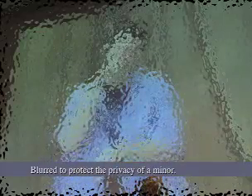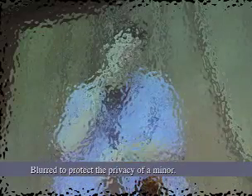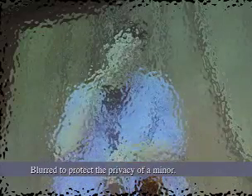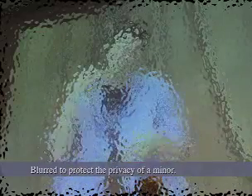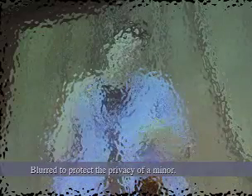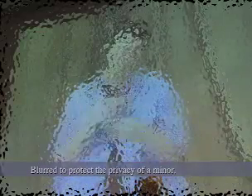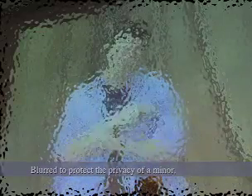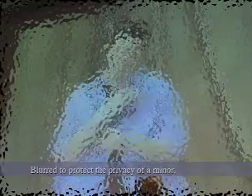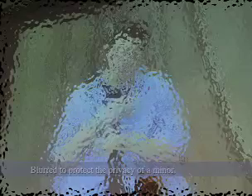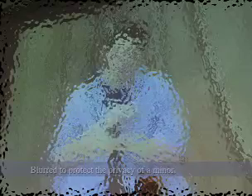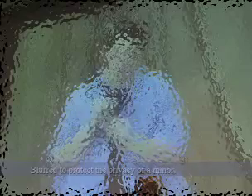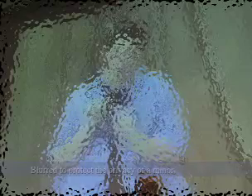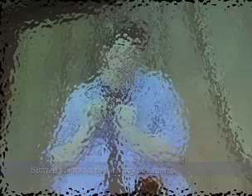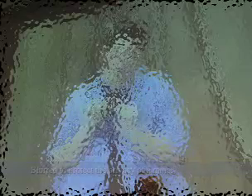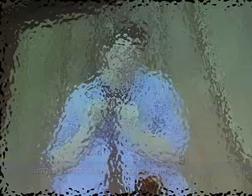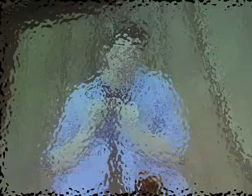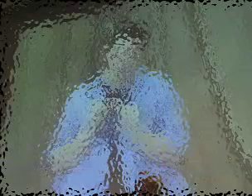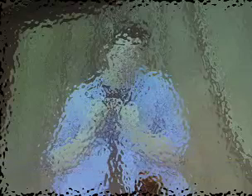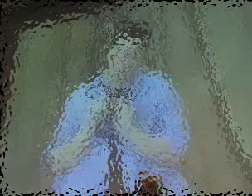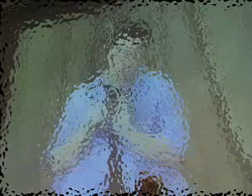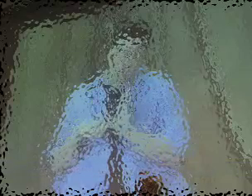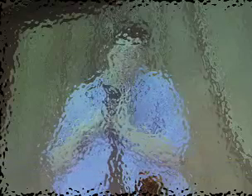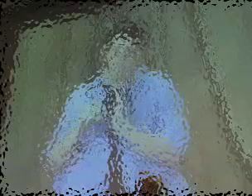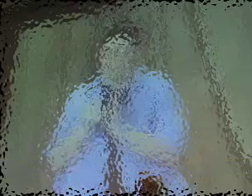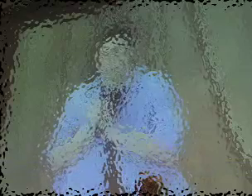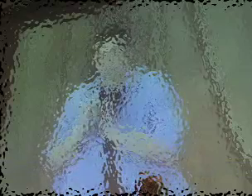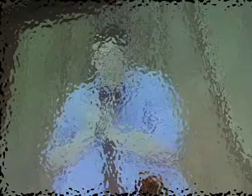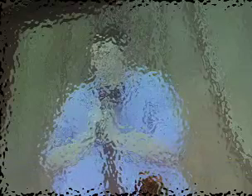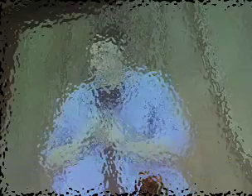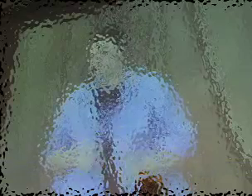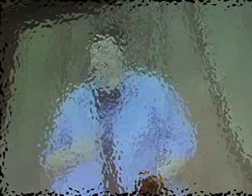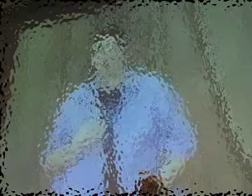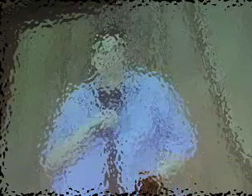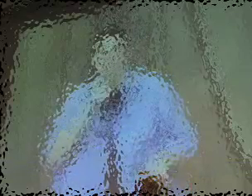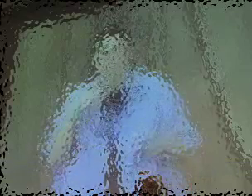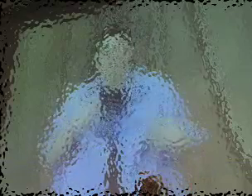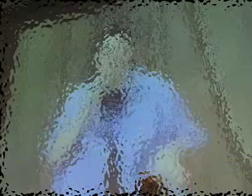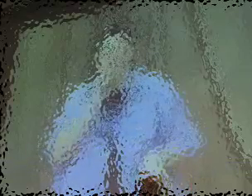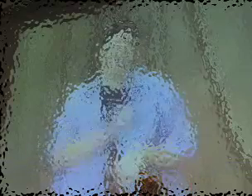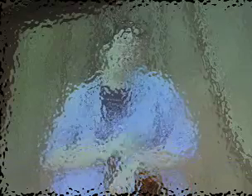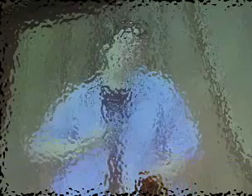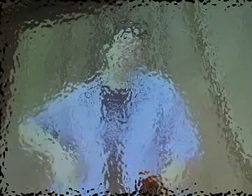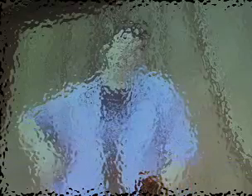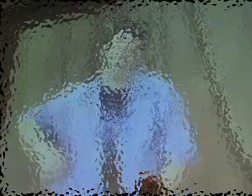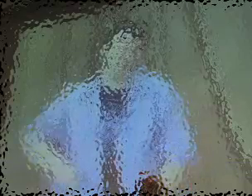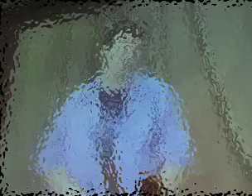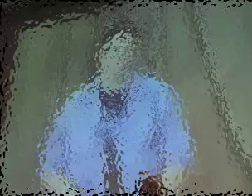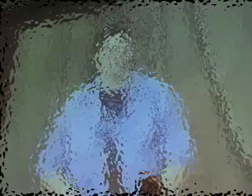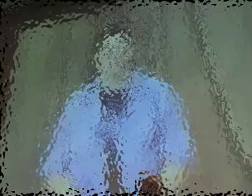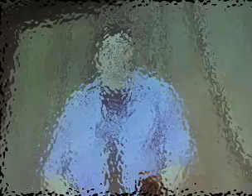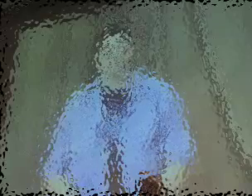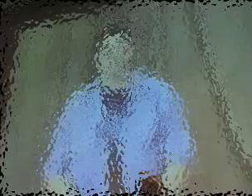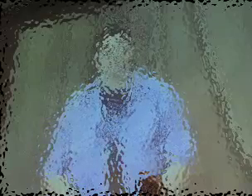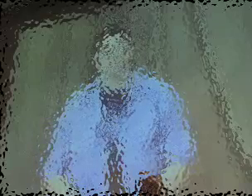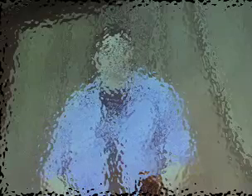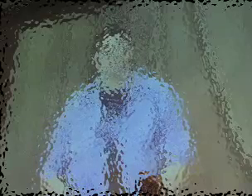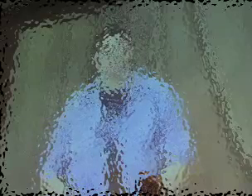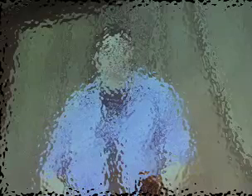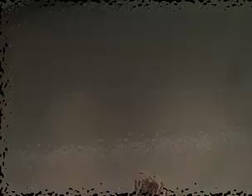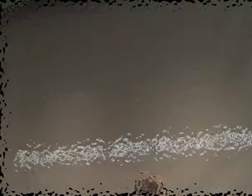Oh, I had working on this boring math and just for hours and hours and hours, but I'm not finished with it yet.